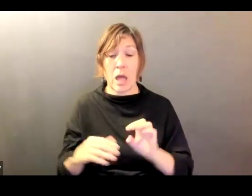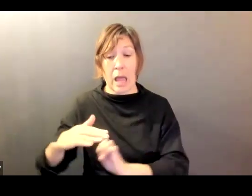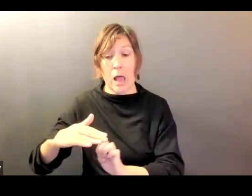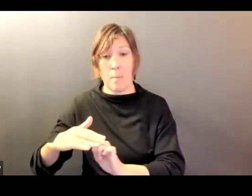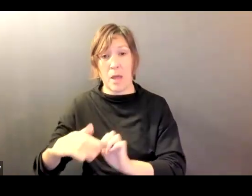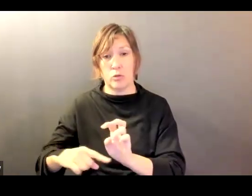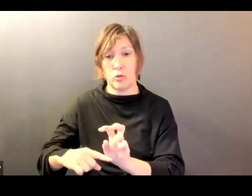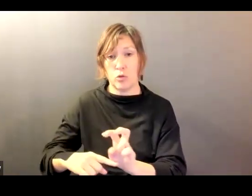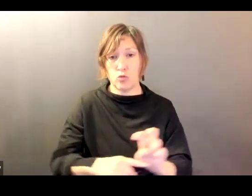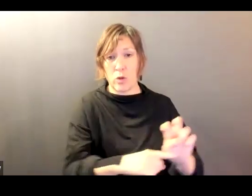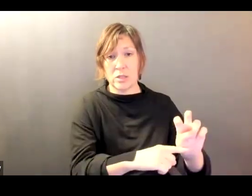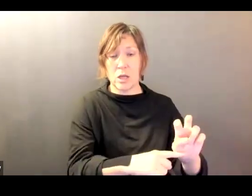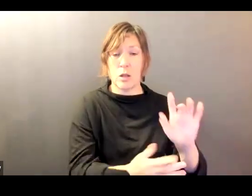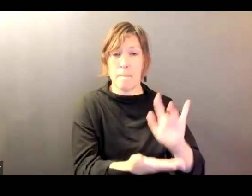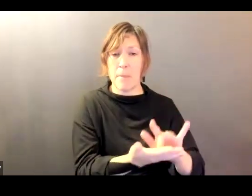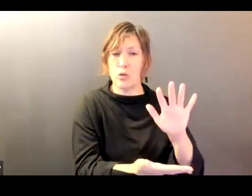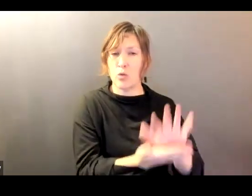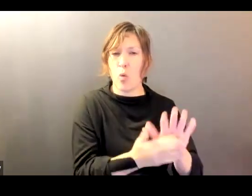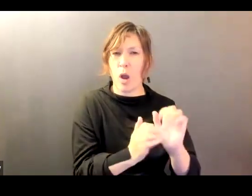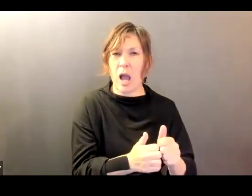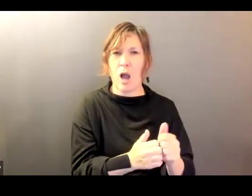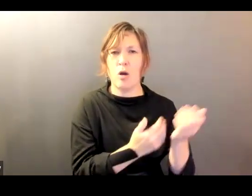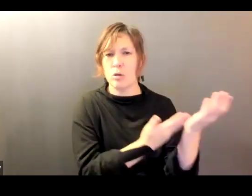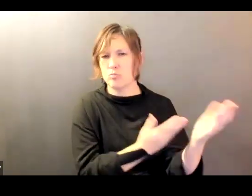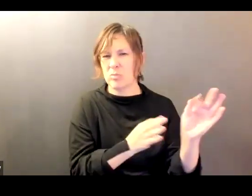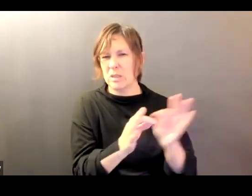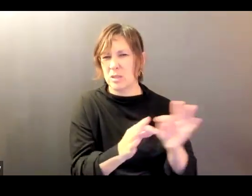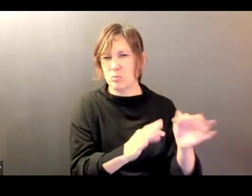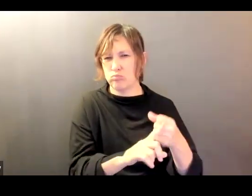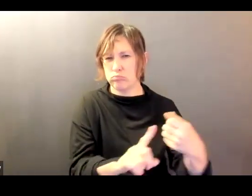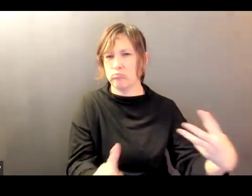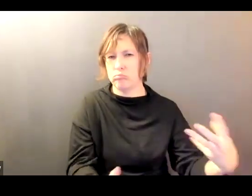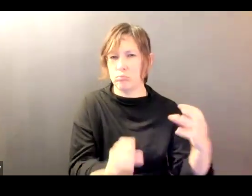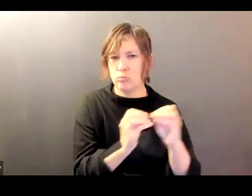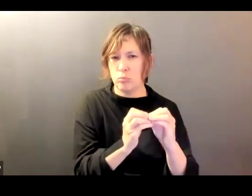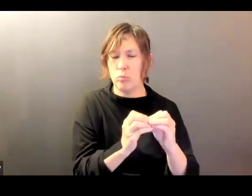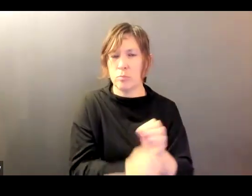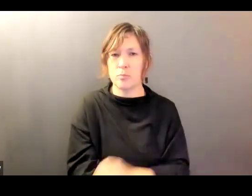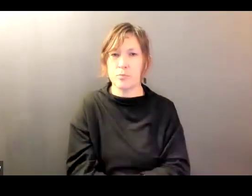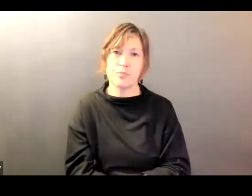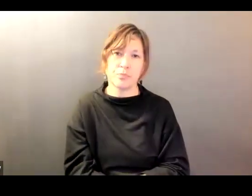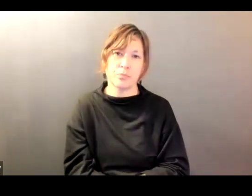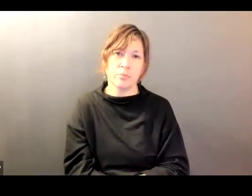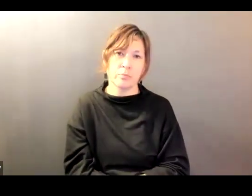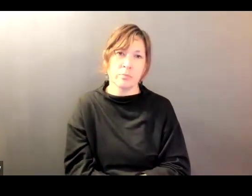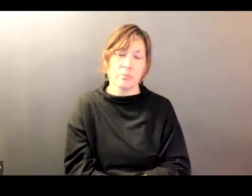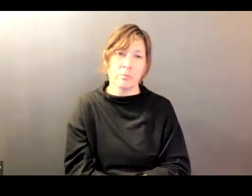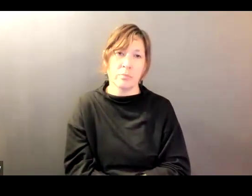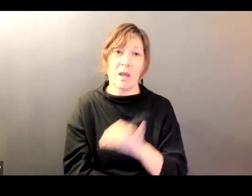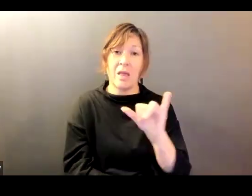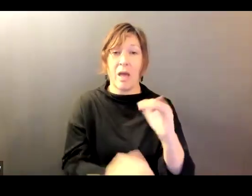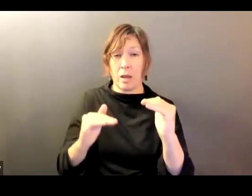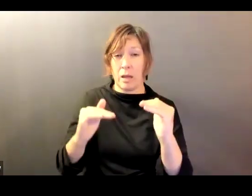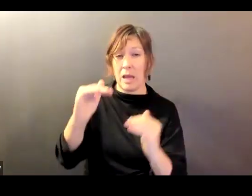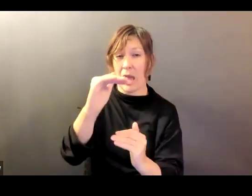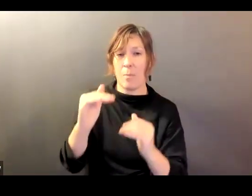for those students into middle school. So I'm going to pass it to Lauren to kind of give you some more information around how we're closing that gap for our students with